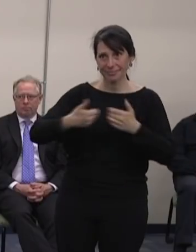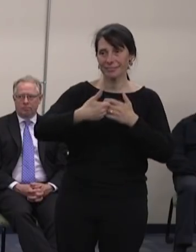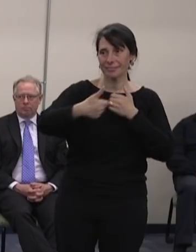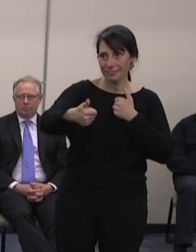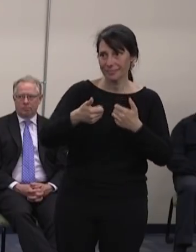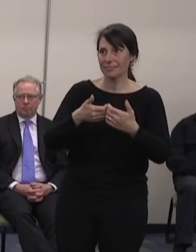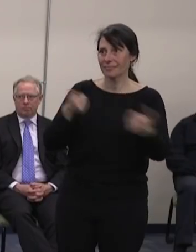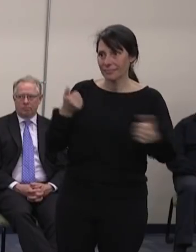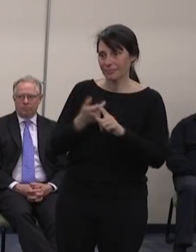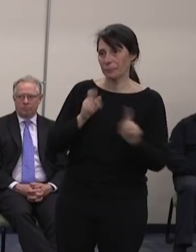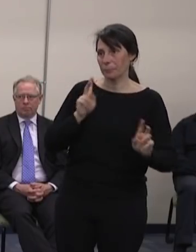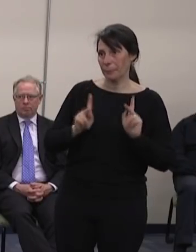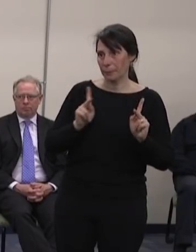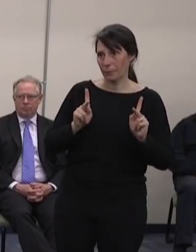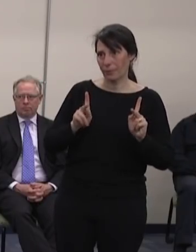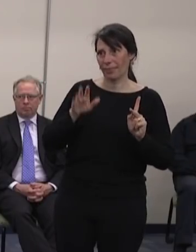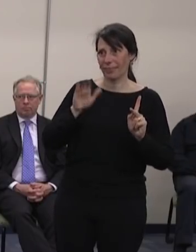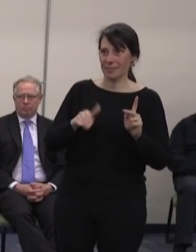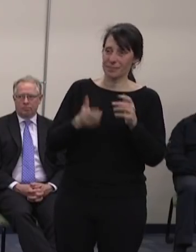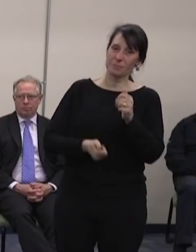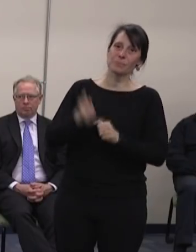stopping the spread of this illness.